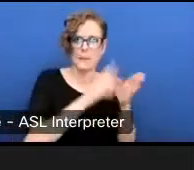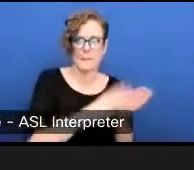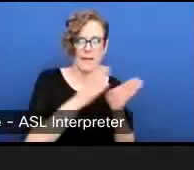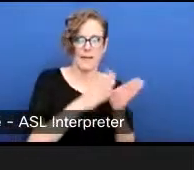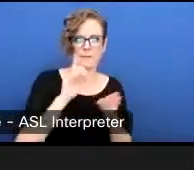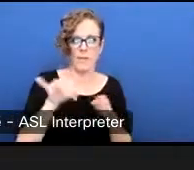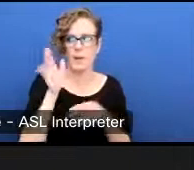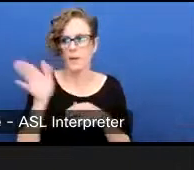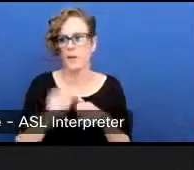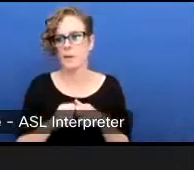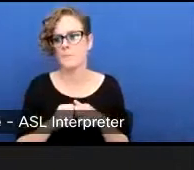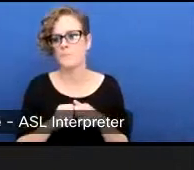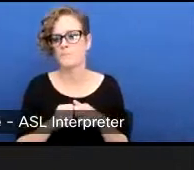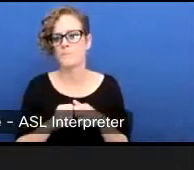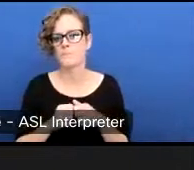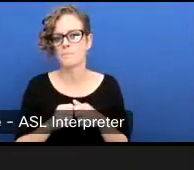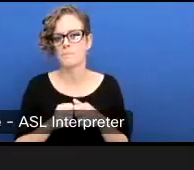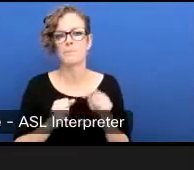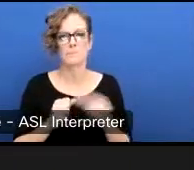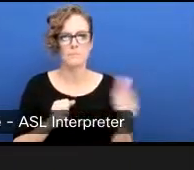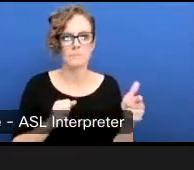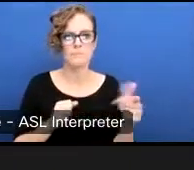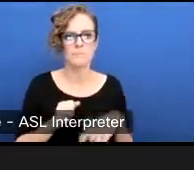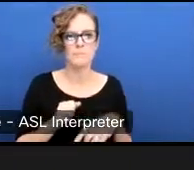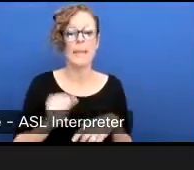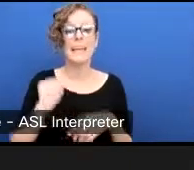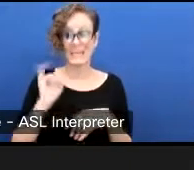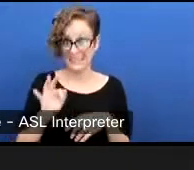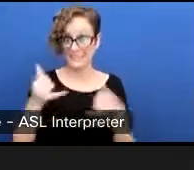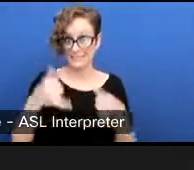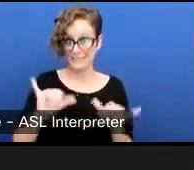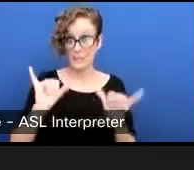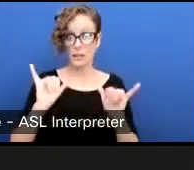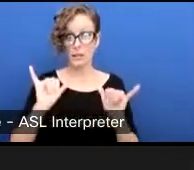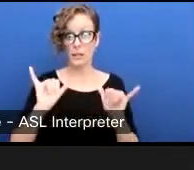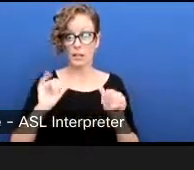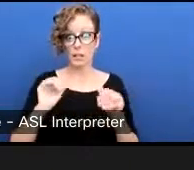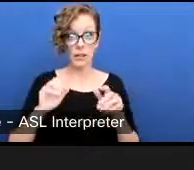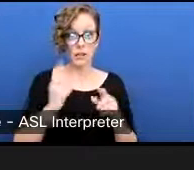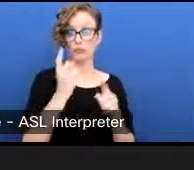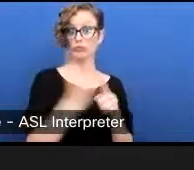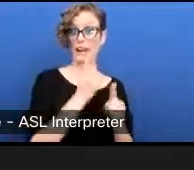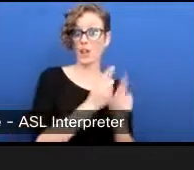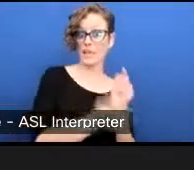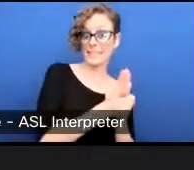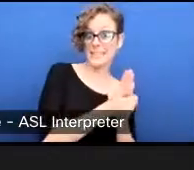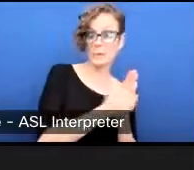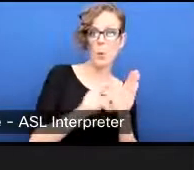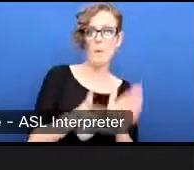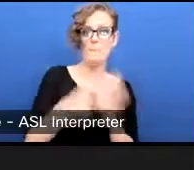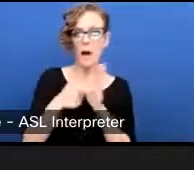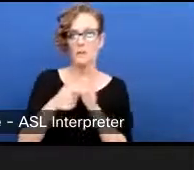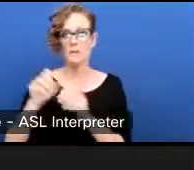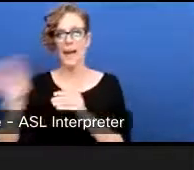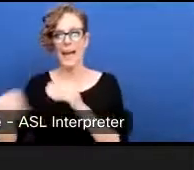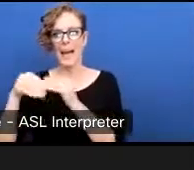that. Sure. And specifically, if we're still doing it just through a regular addendum or if we have to add the Right. Taylor J subcode, because